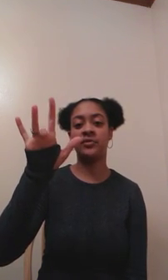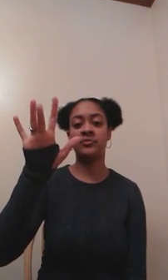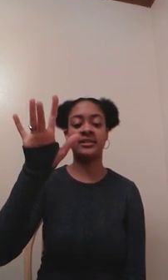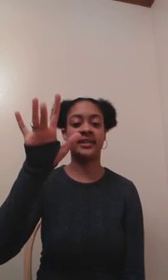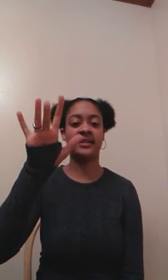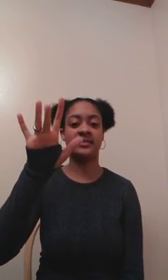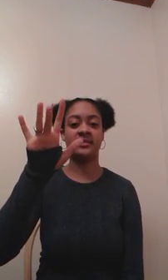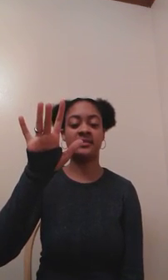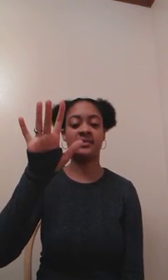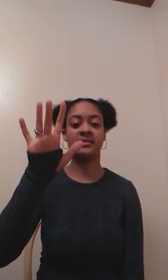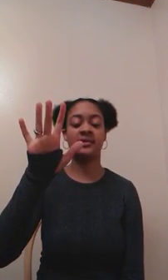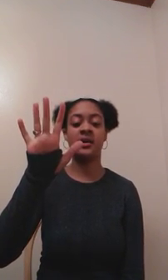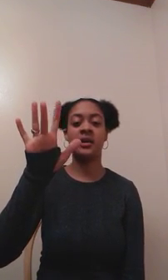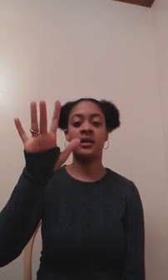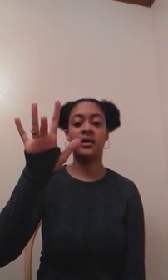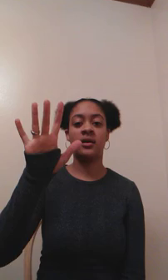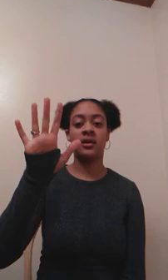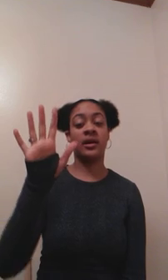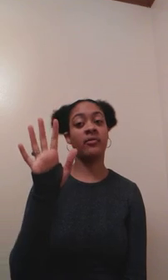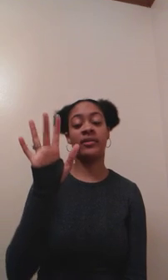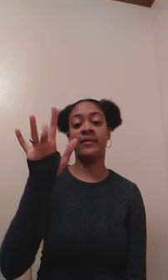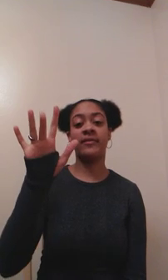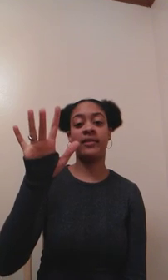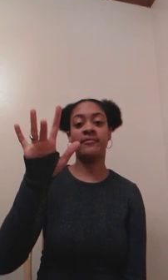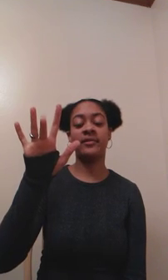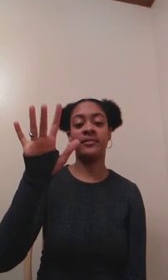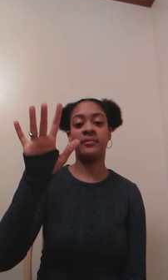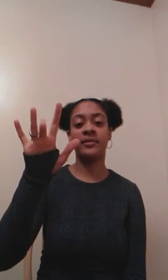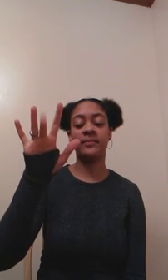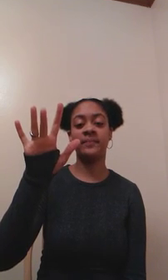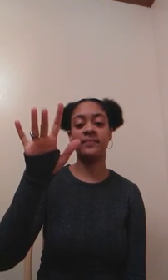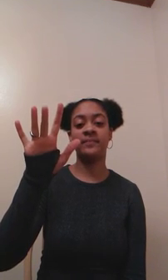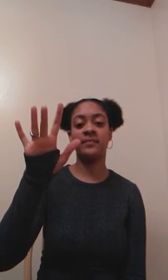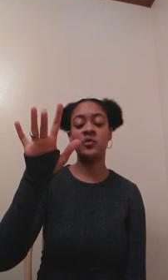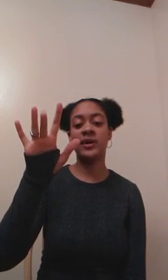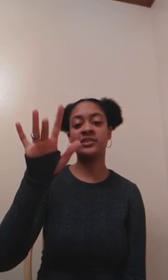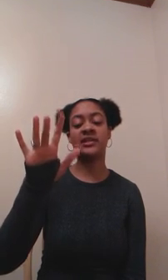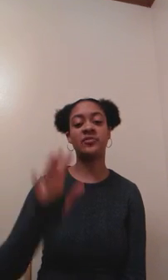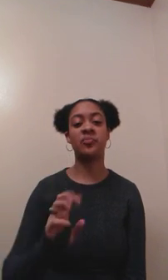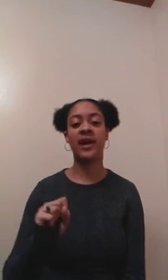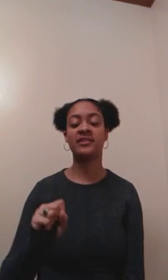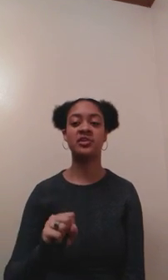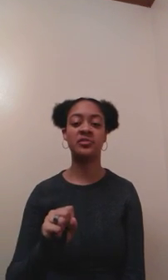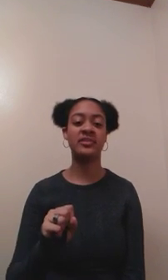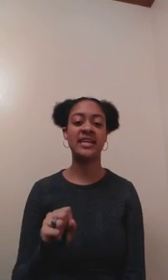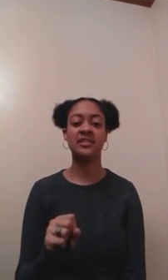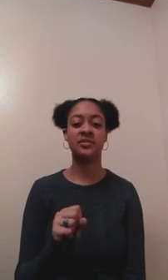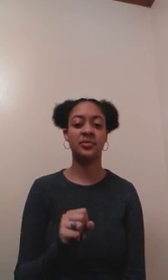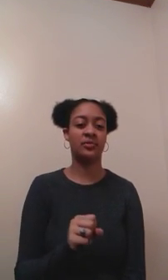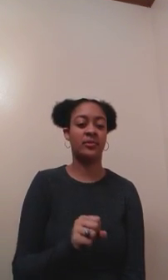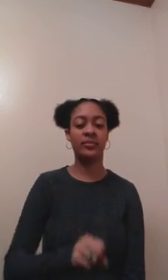one is like this. I can't really think of a hint for this one. You might just have to practice certain things until you can remember